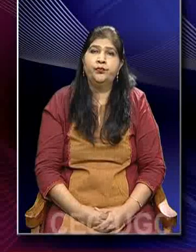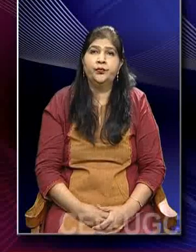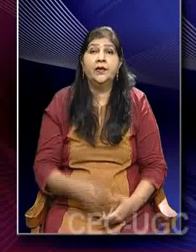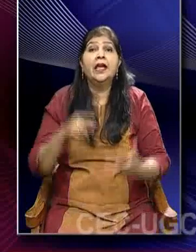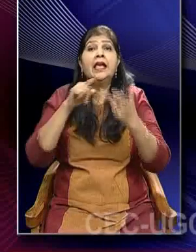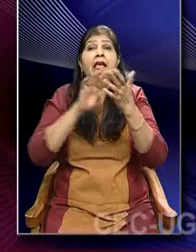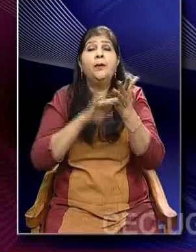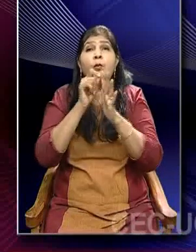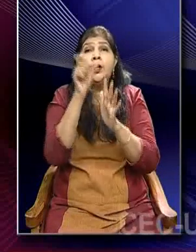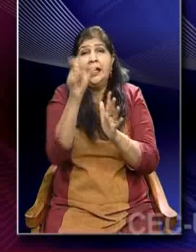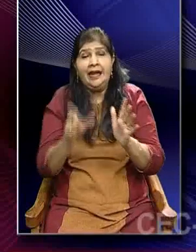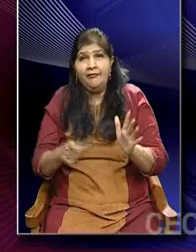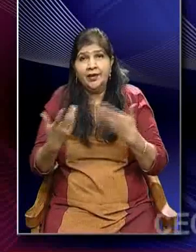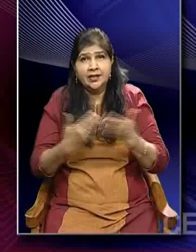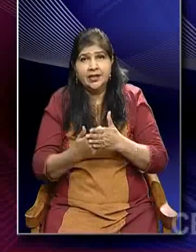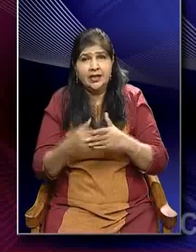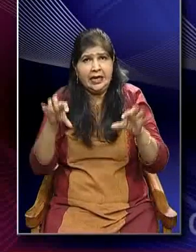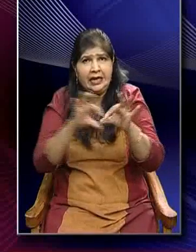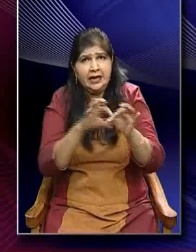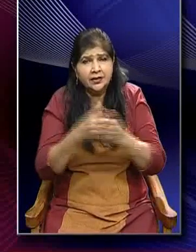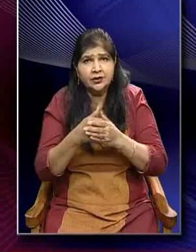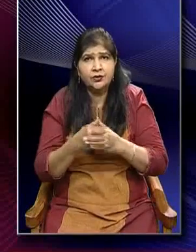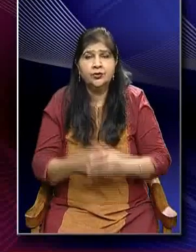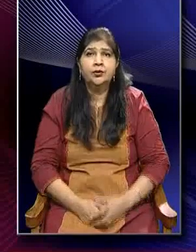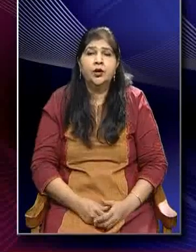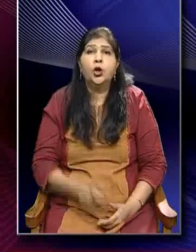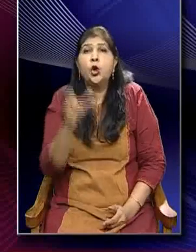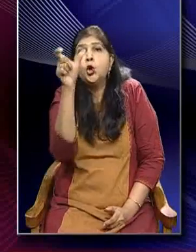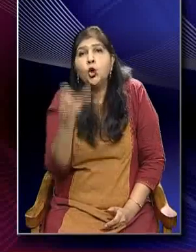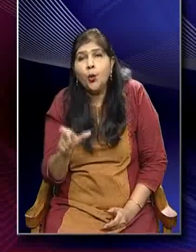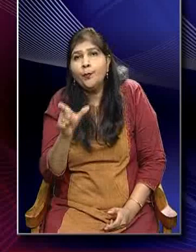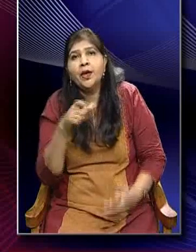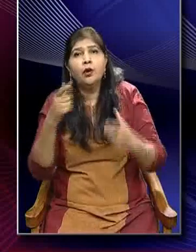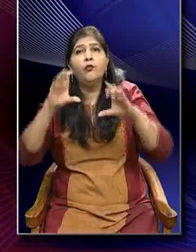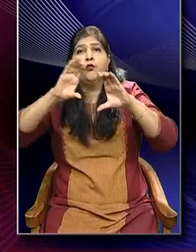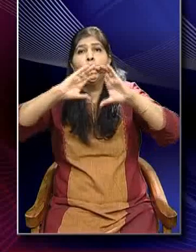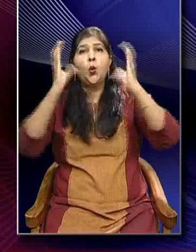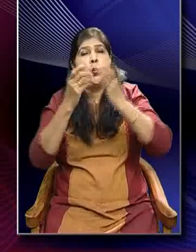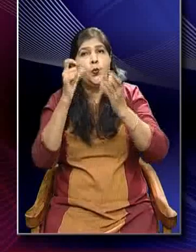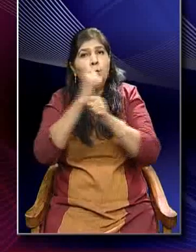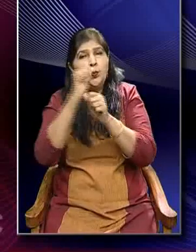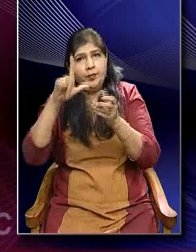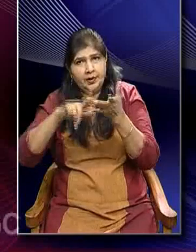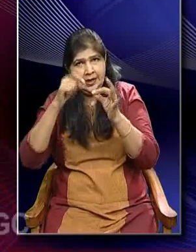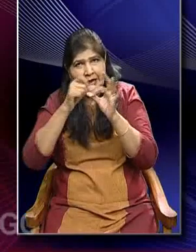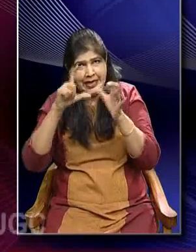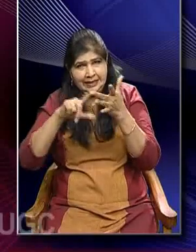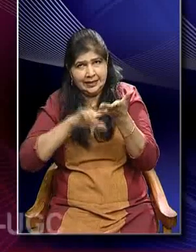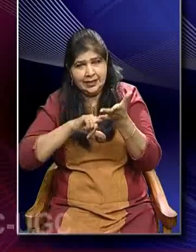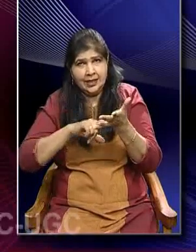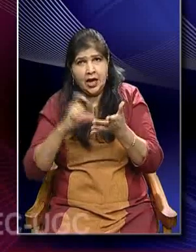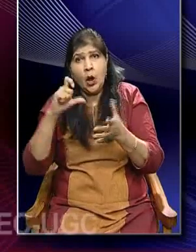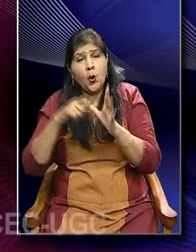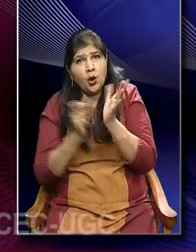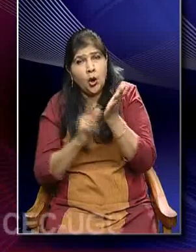important definitions related to the topic of globalization, the causes